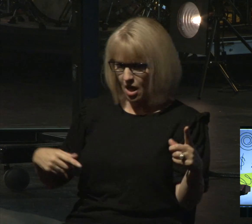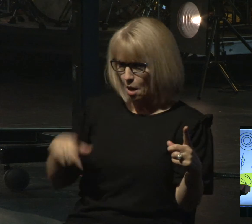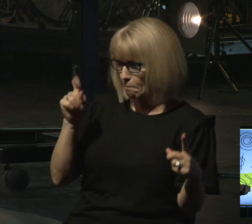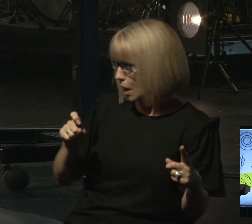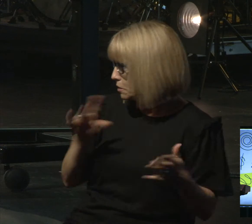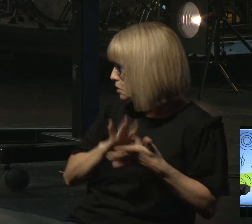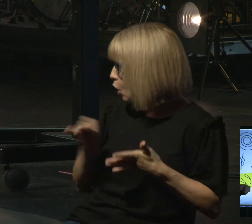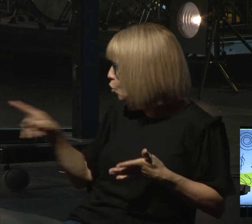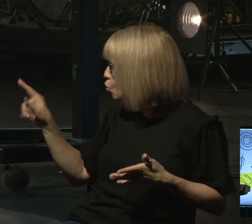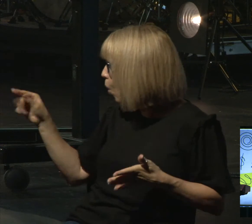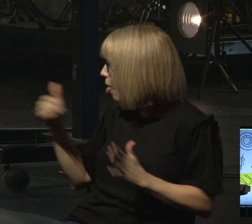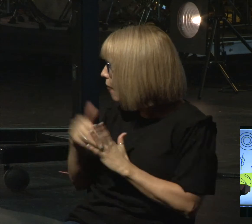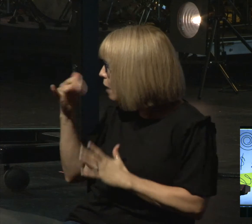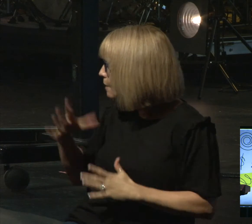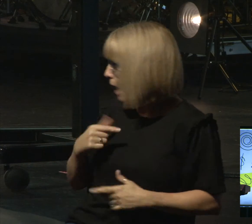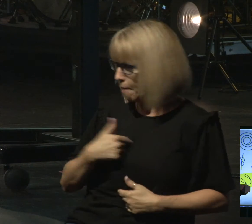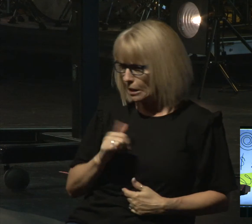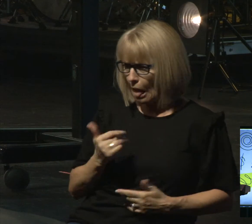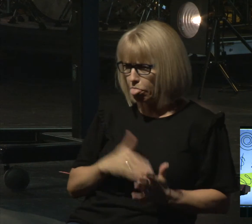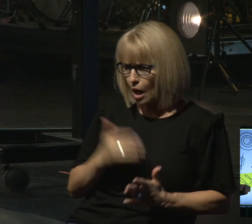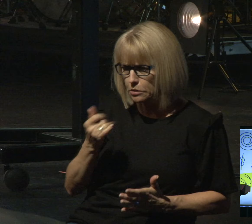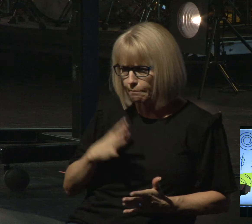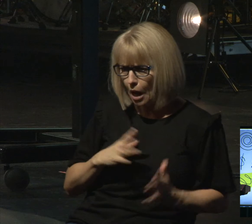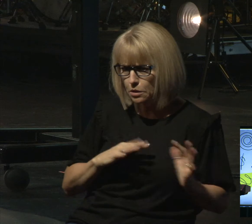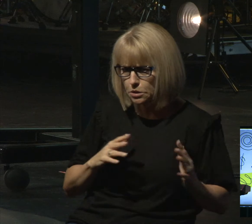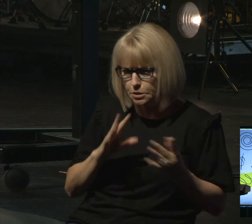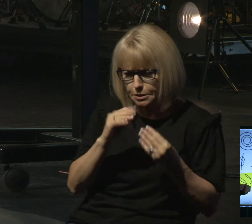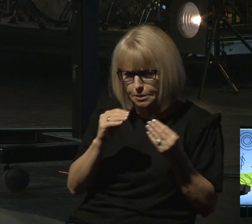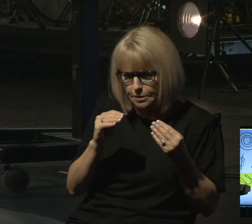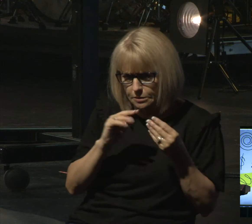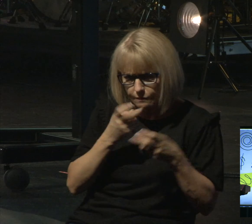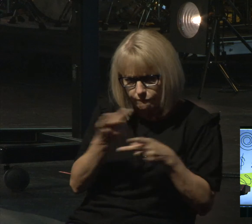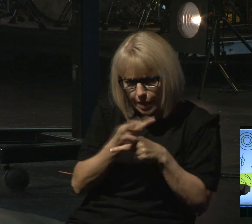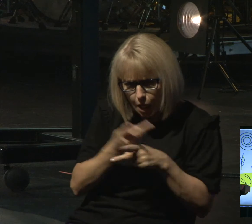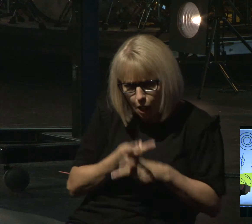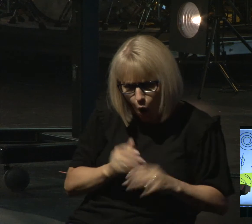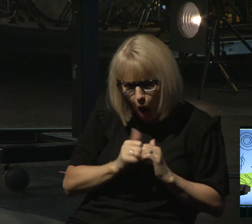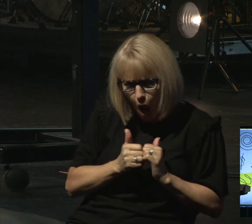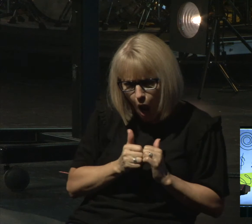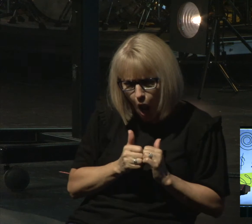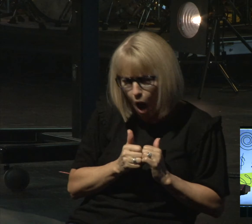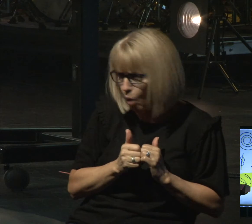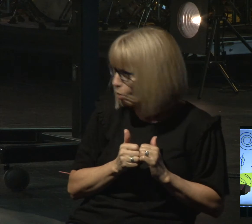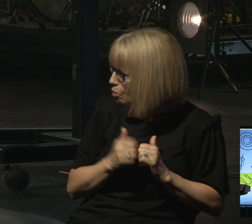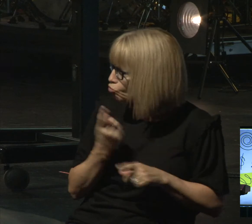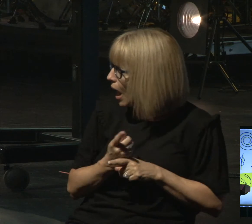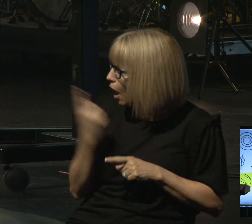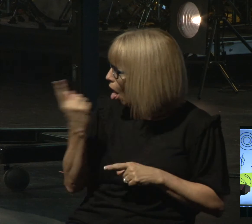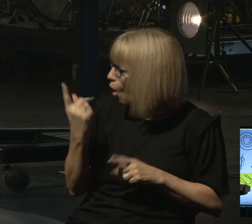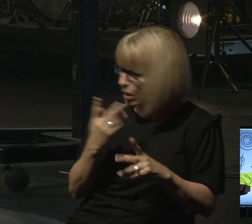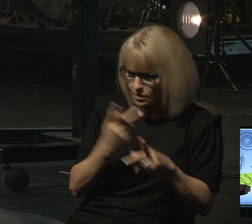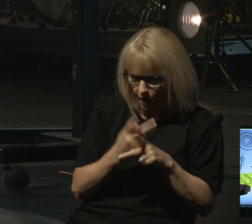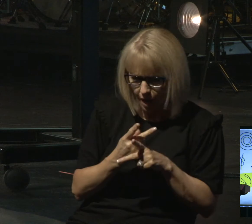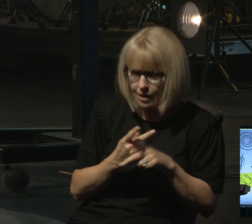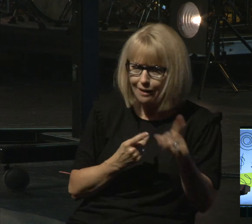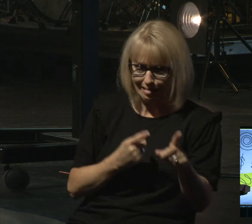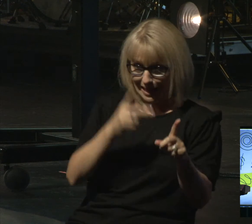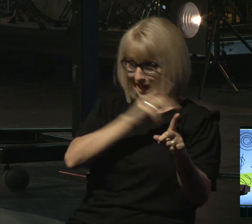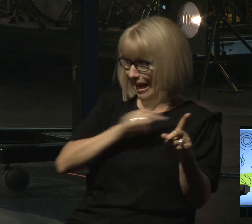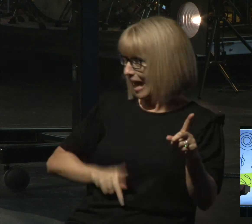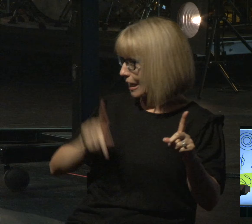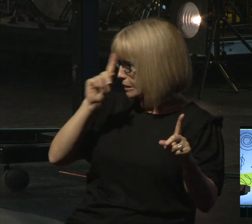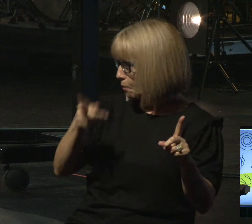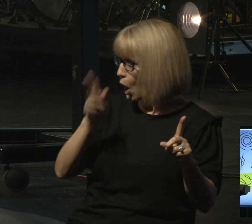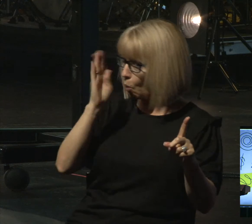him with 20,000? And if not, while the other is yet a great way off, he sends a delegation and asks for terms